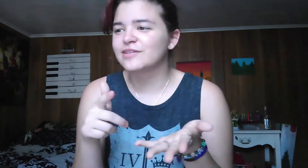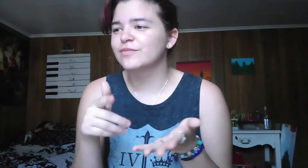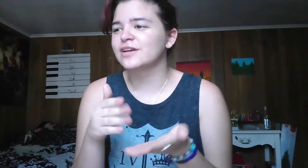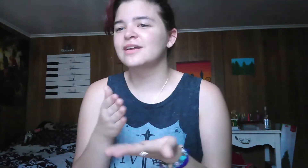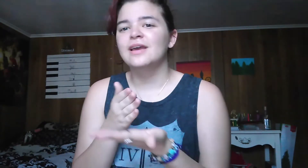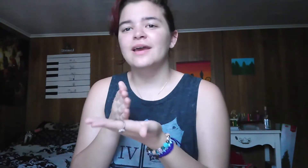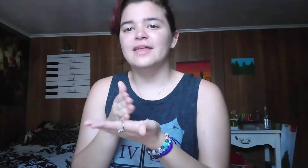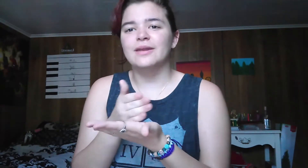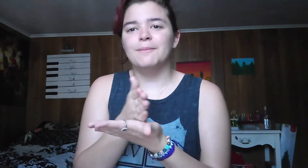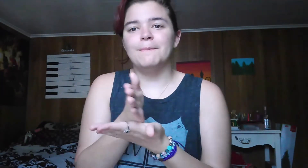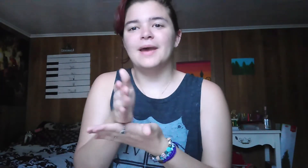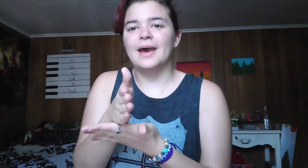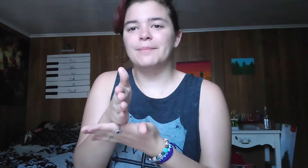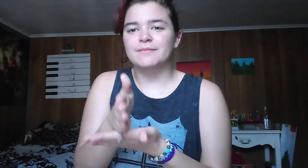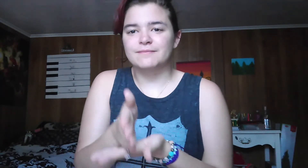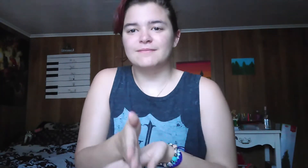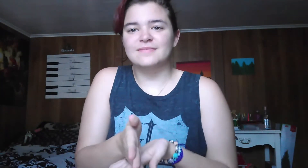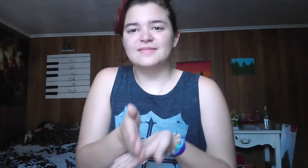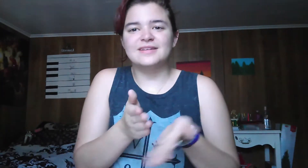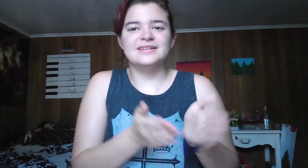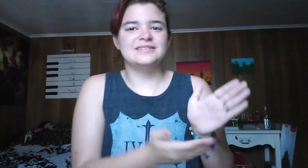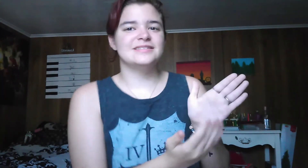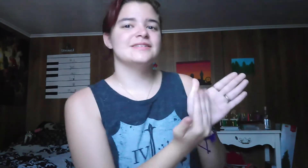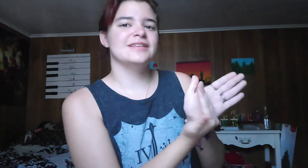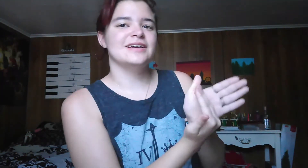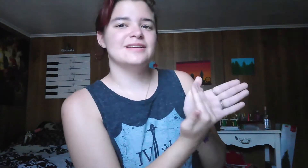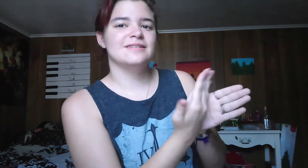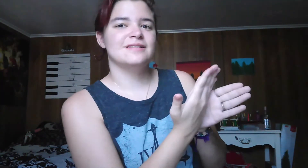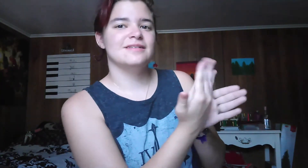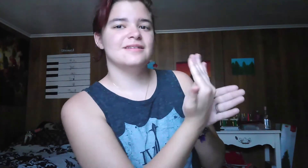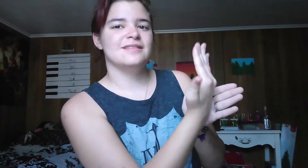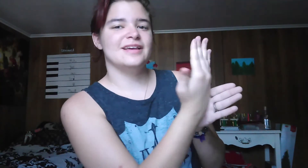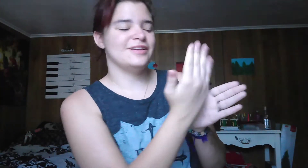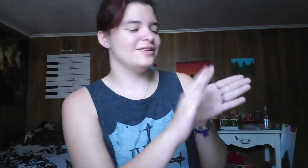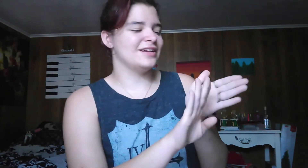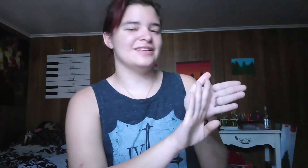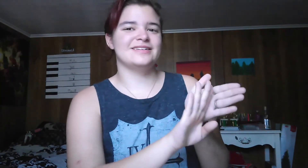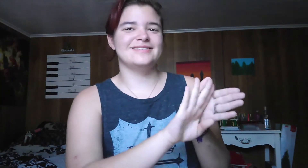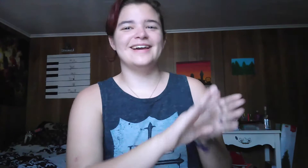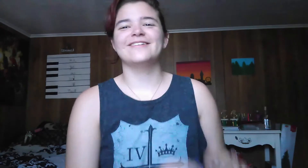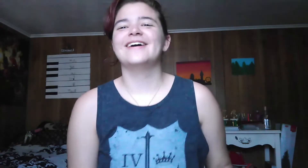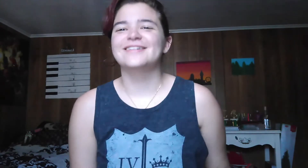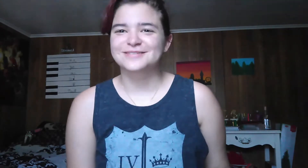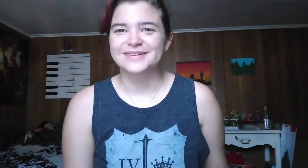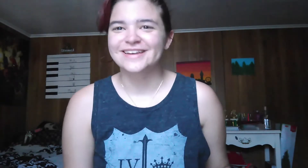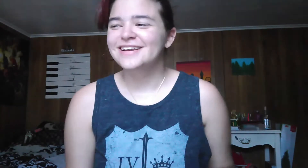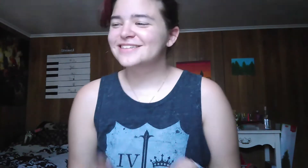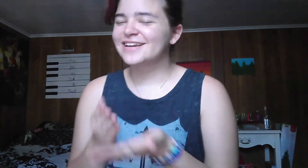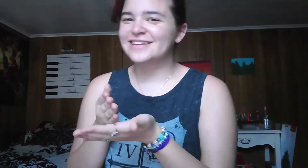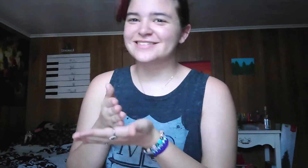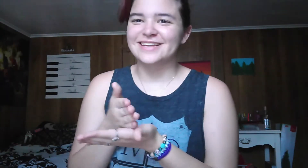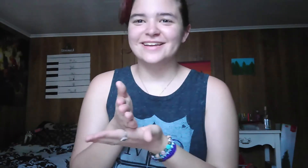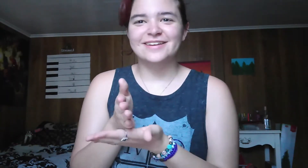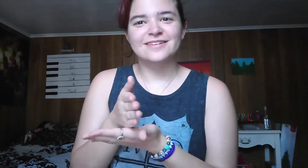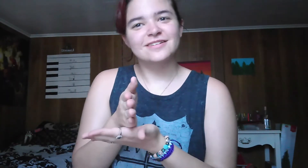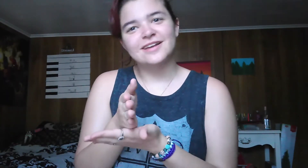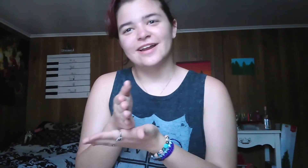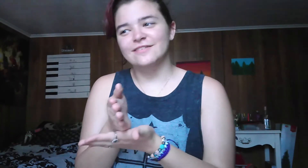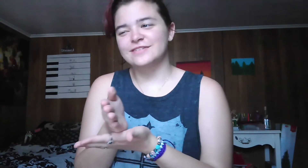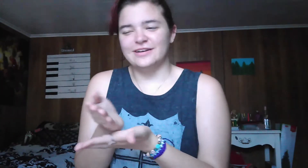something, and then map. It's like you're like I don't know how to explain it. It's kind of like a snake, kind of is how